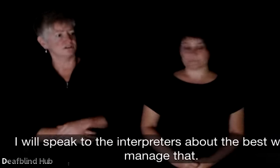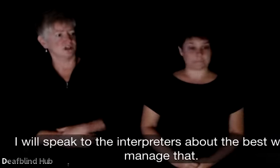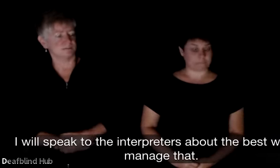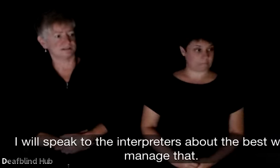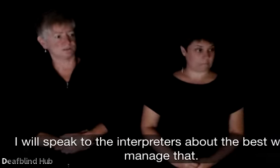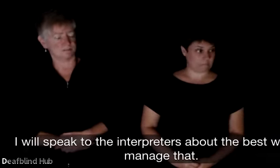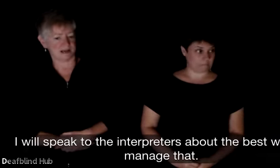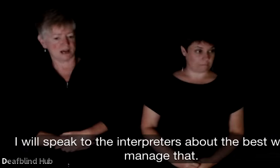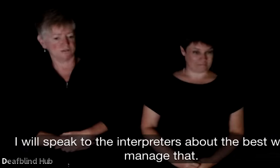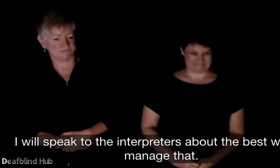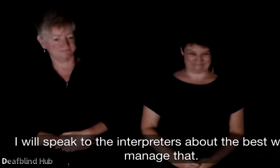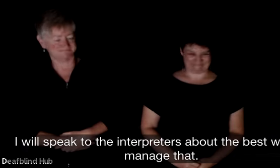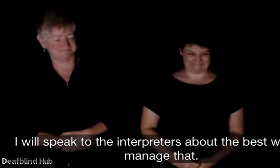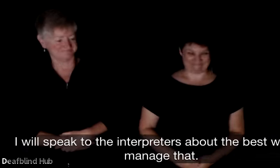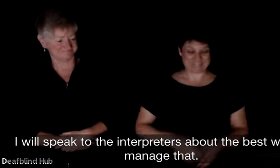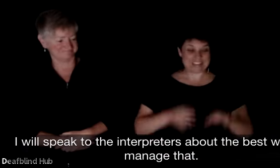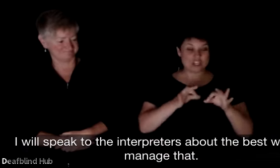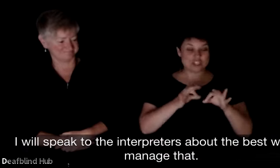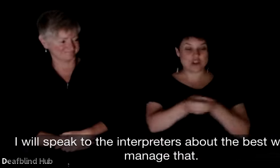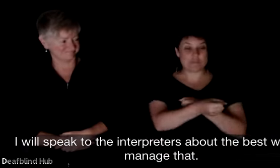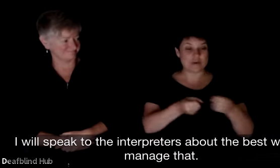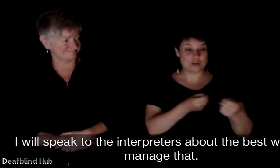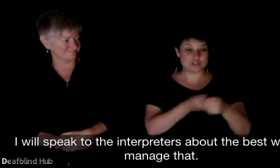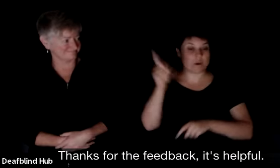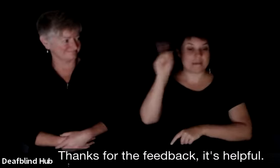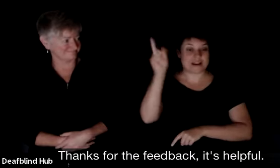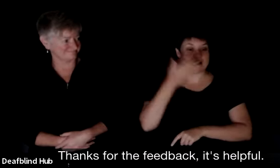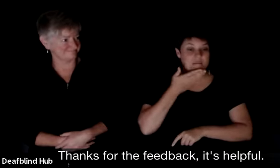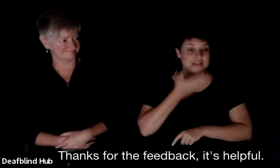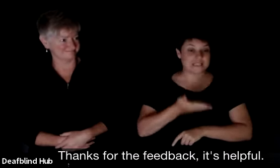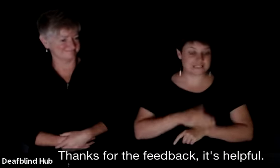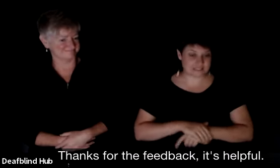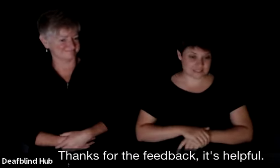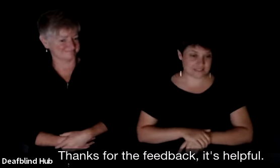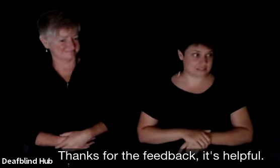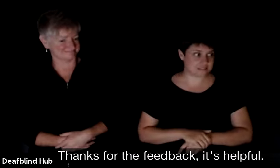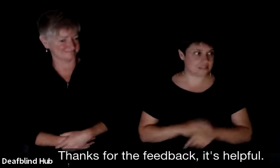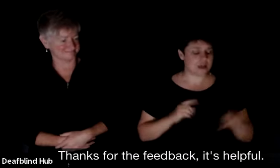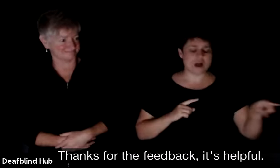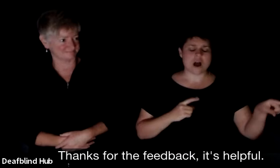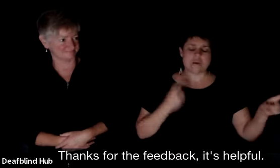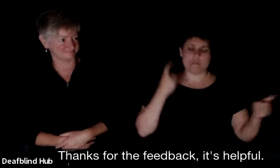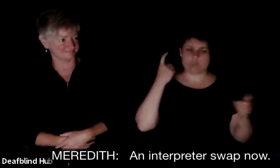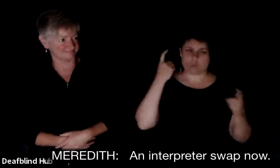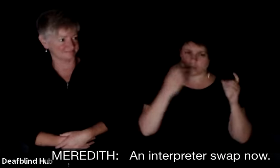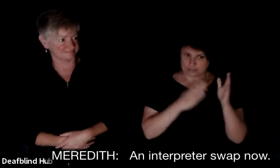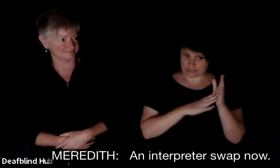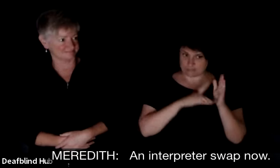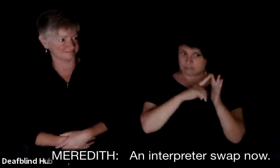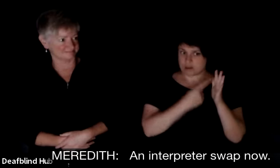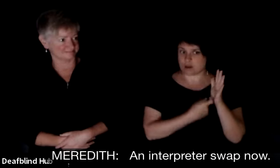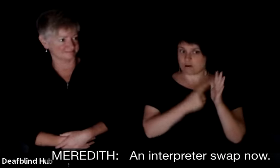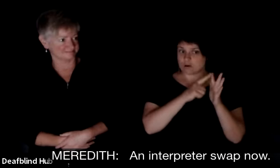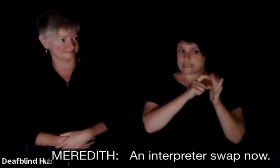Time for an interpreter swap. Okay, an interpreter swap now. So I'm wondering if where you are, Justin, if